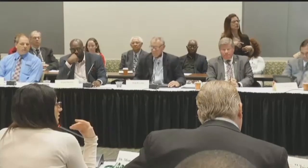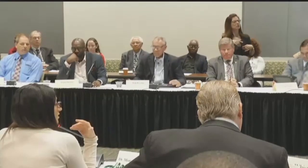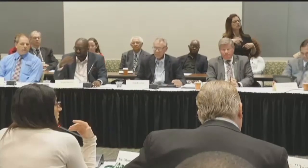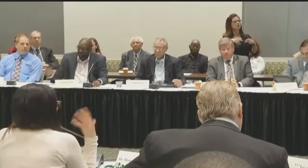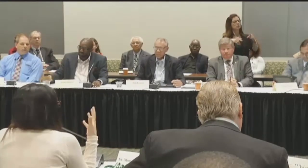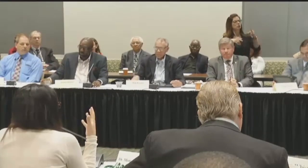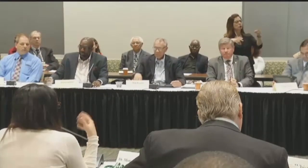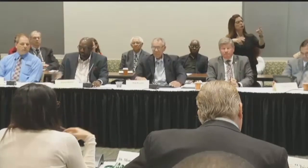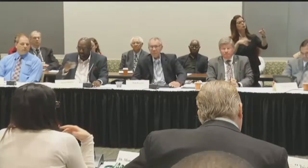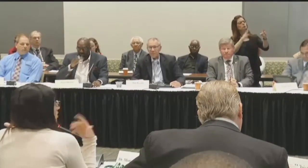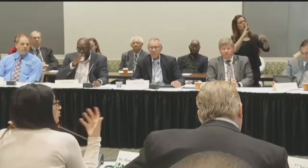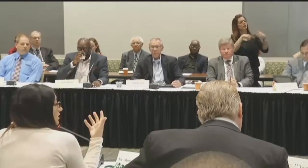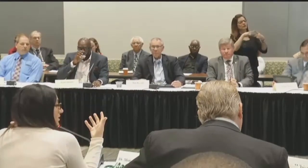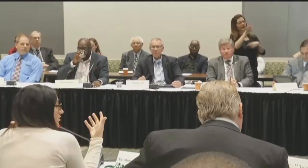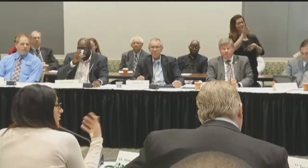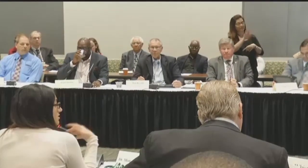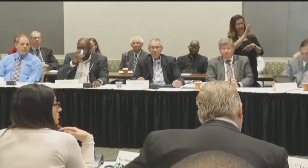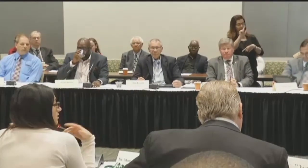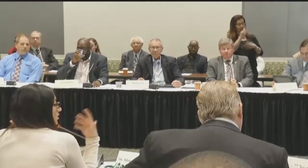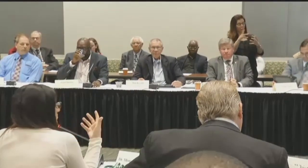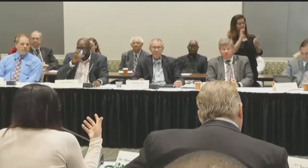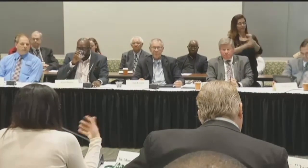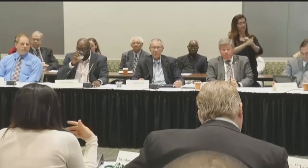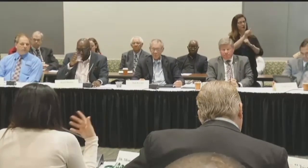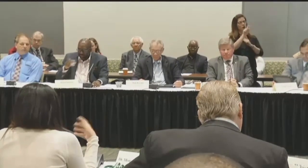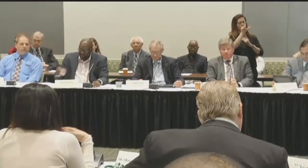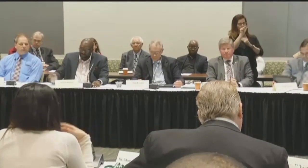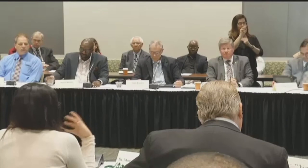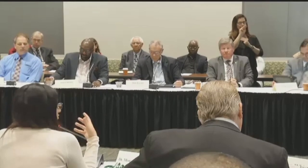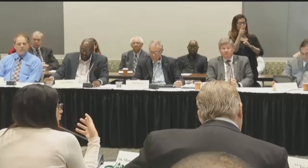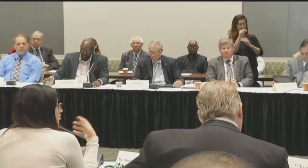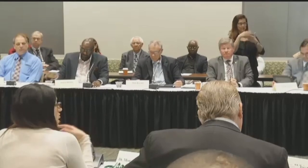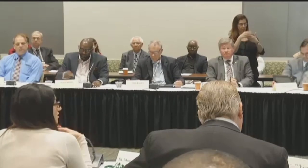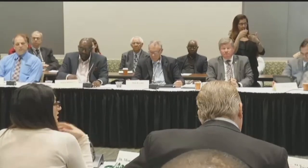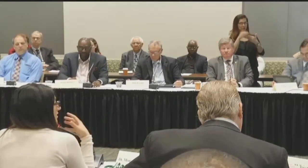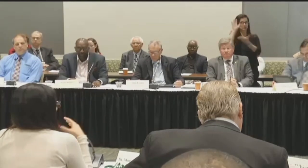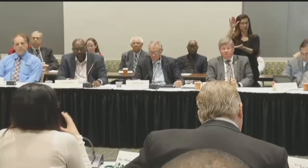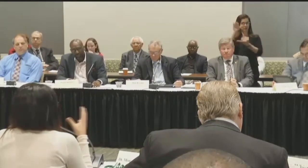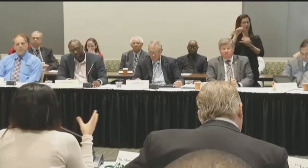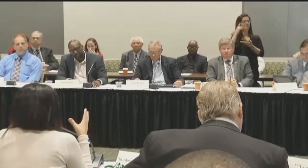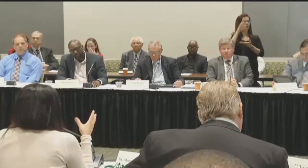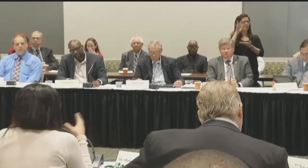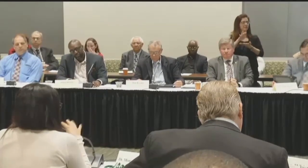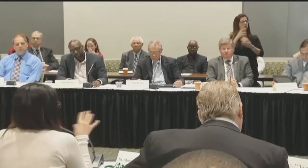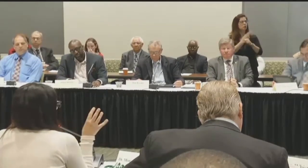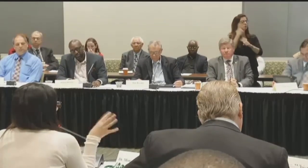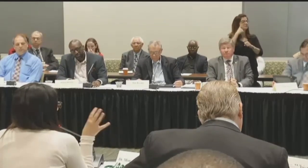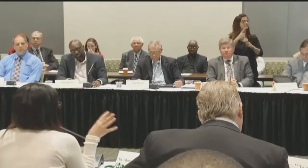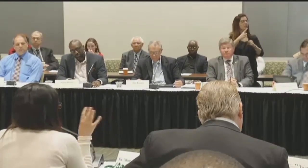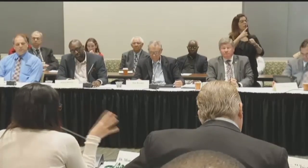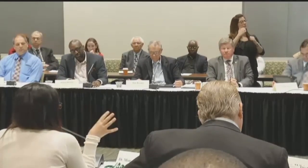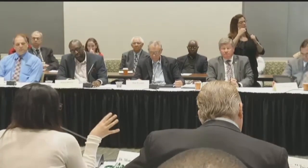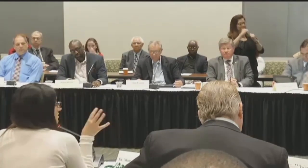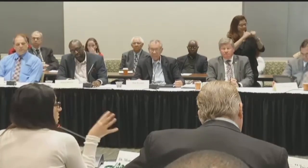on the Flint bill that passed and the $120 million that was going to come to Flint for infrastructure, and that about $60 million was going